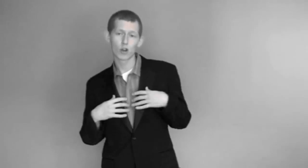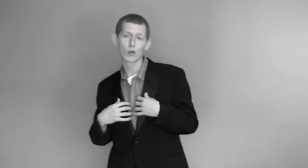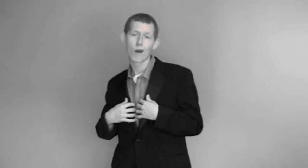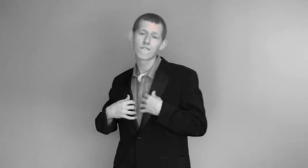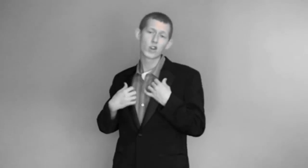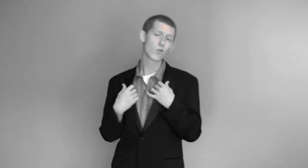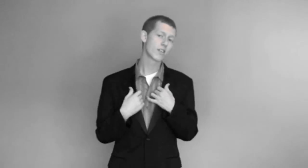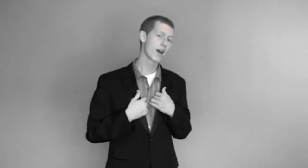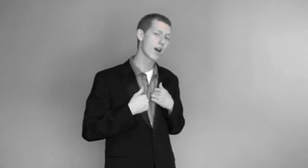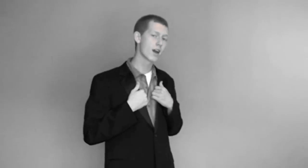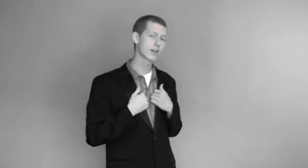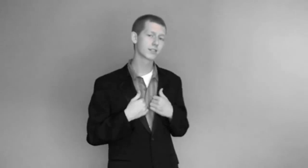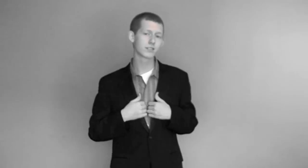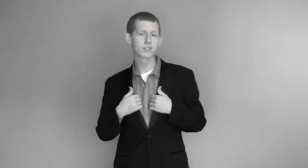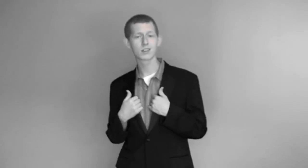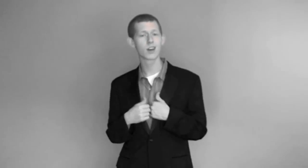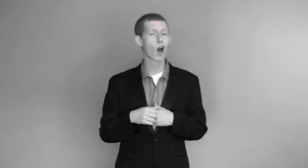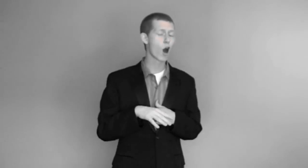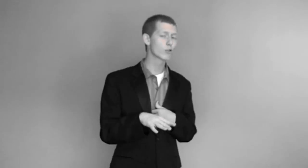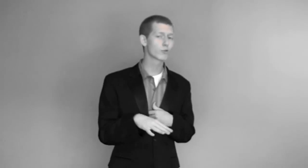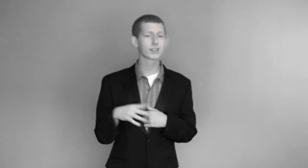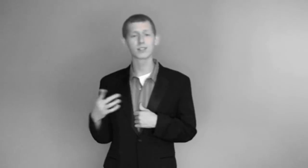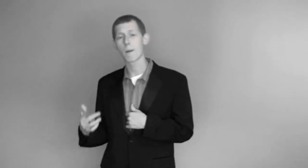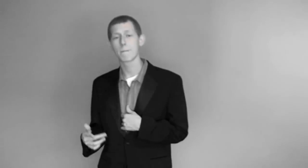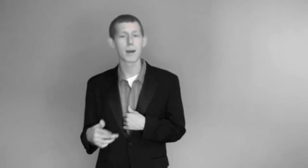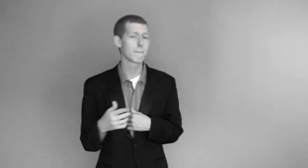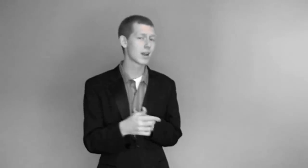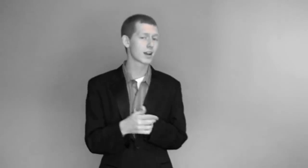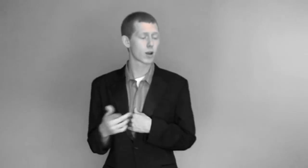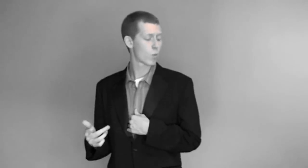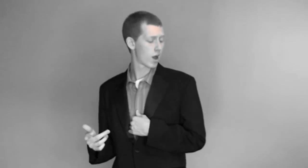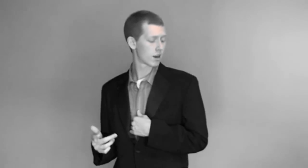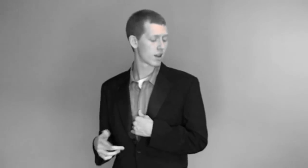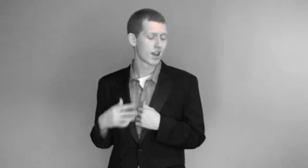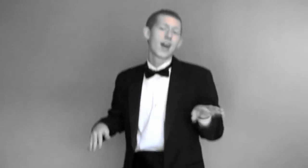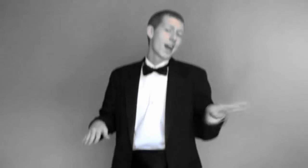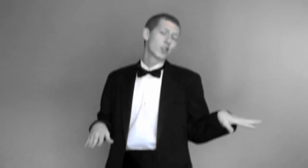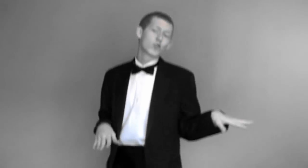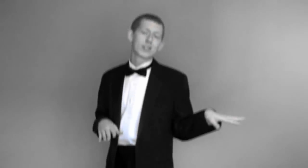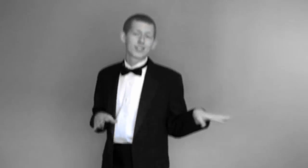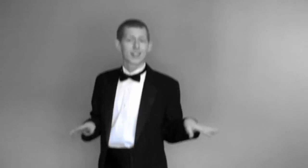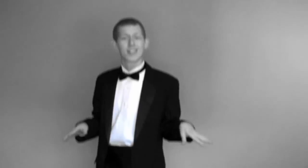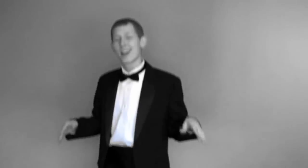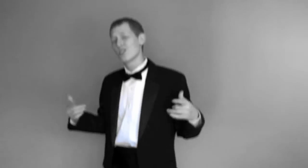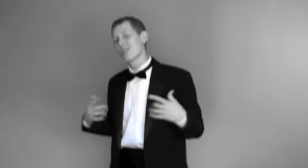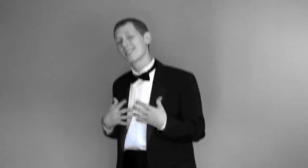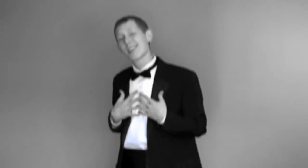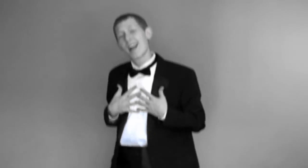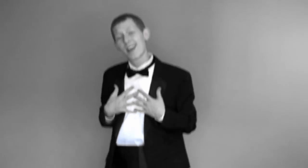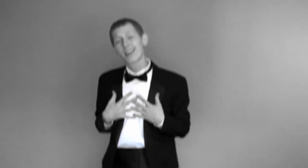you a few things. All dressed up in black and white, and you're dressed in that dress I like.